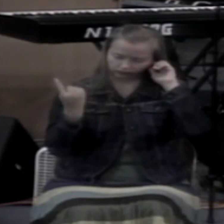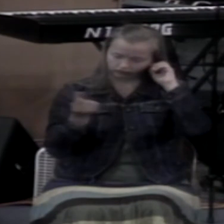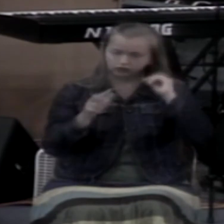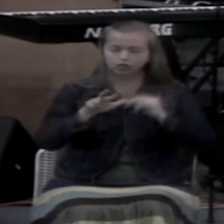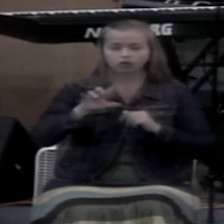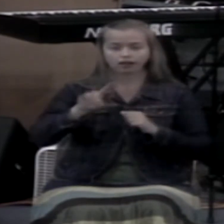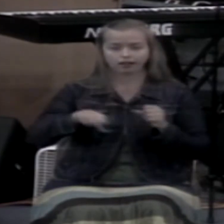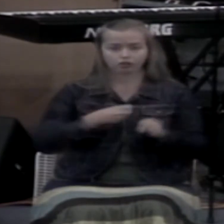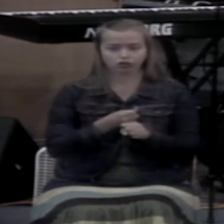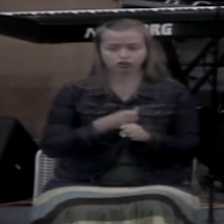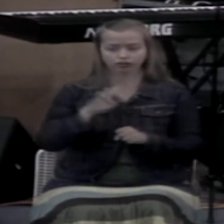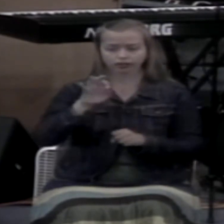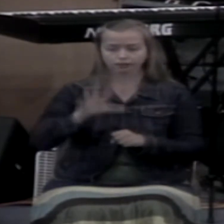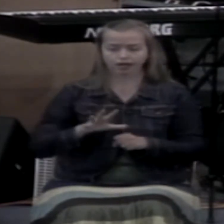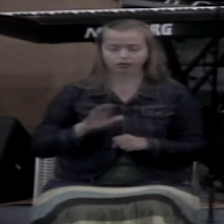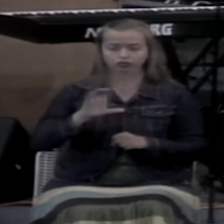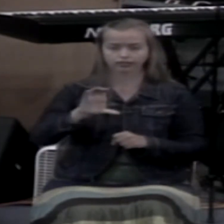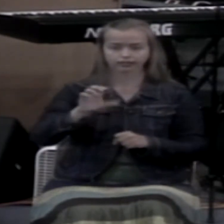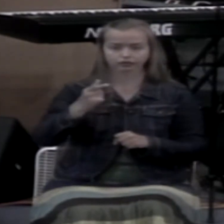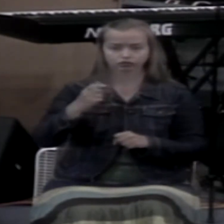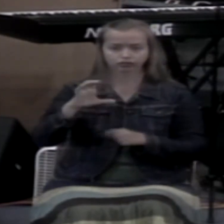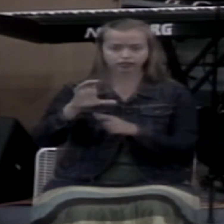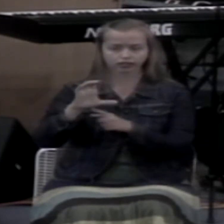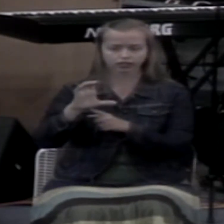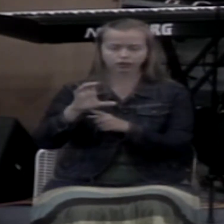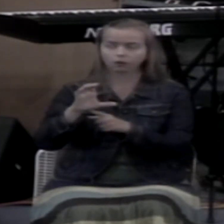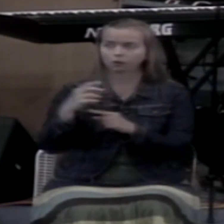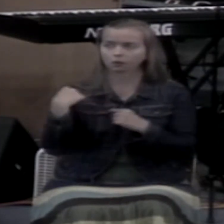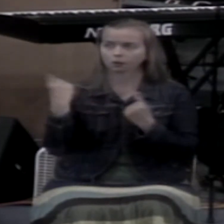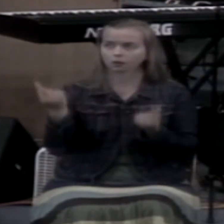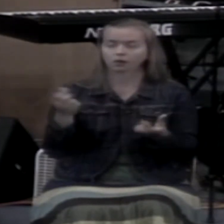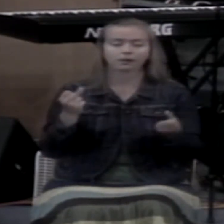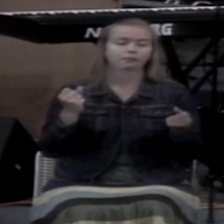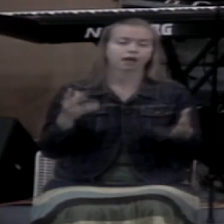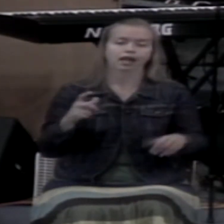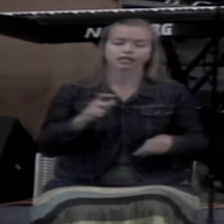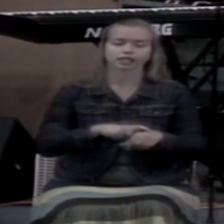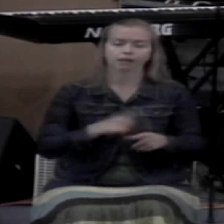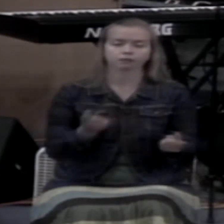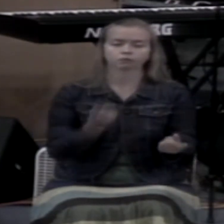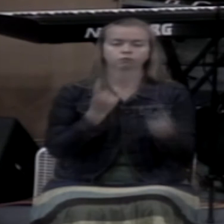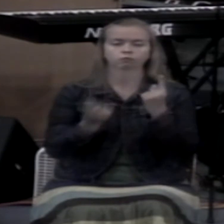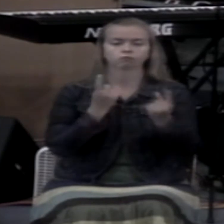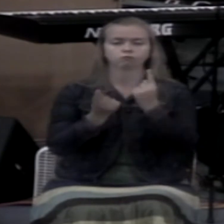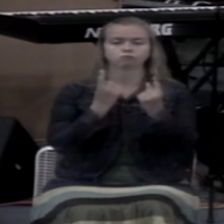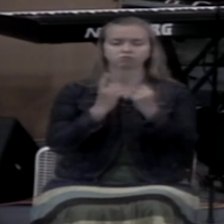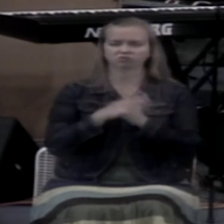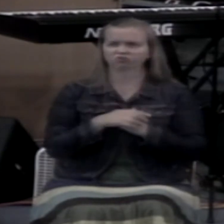me what they told somebody on the telephone.